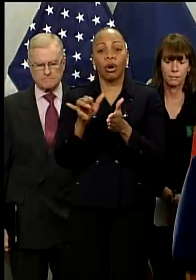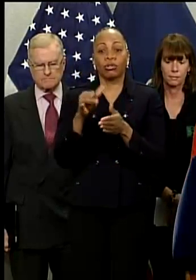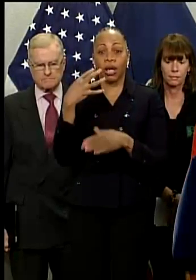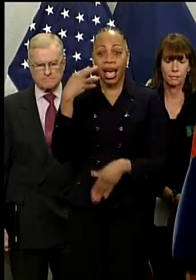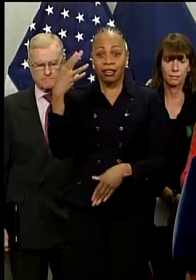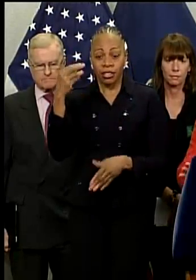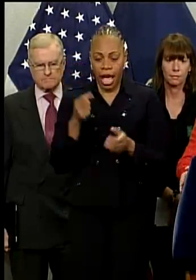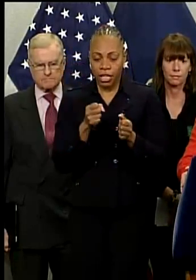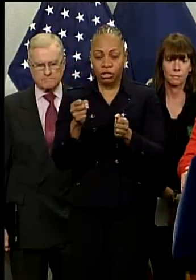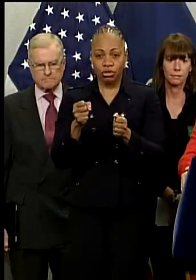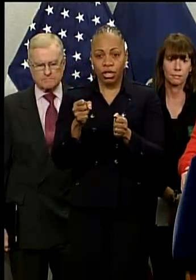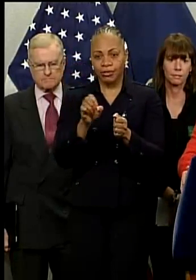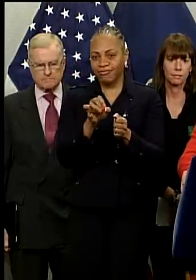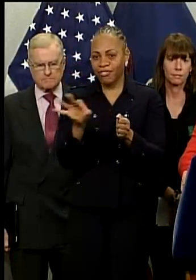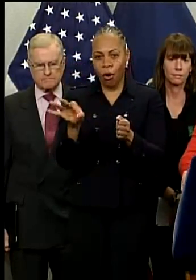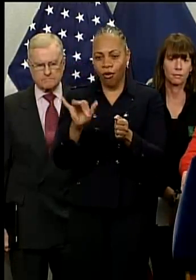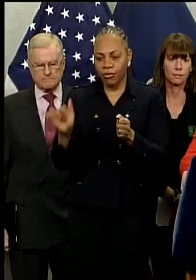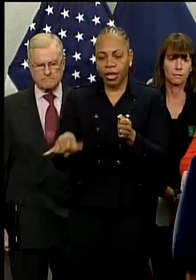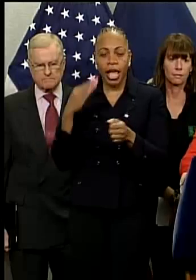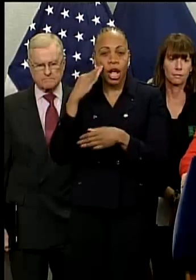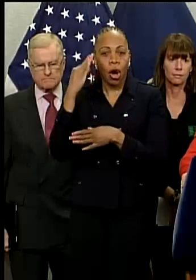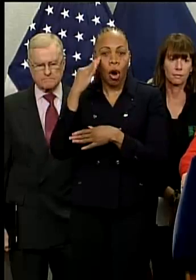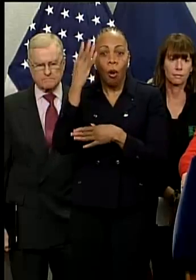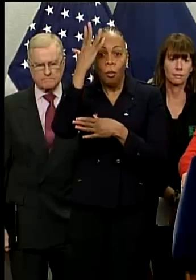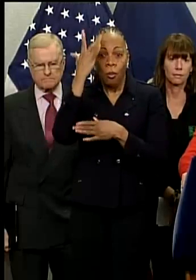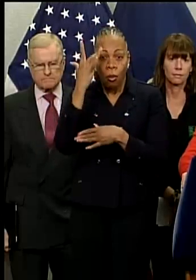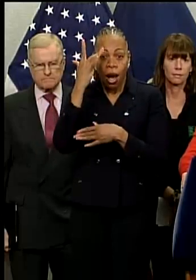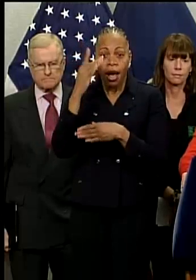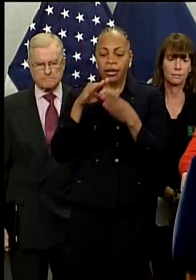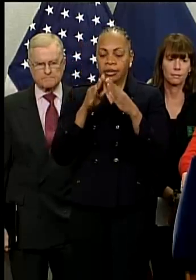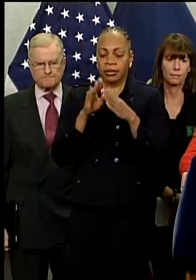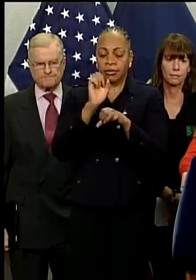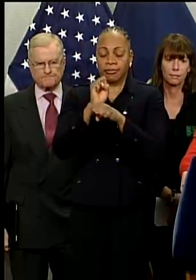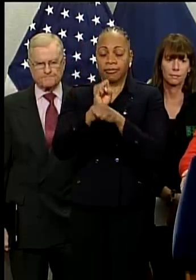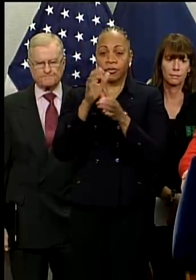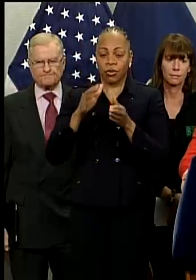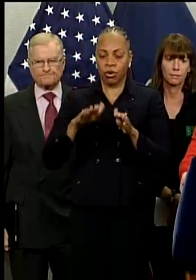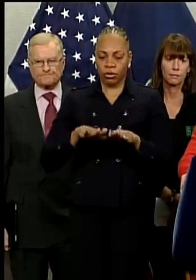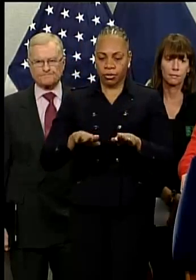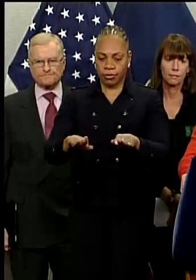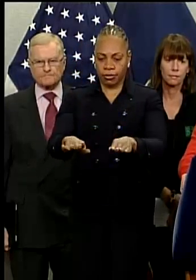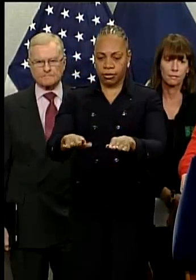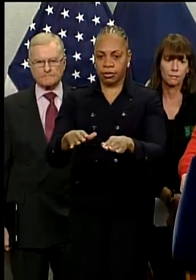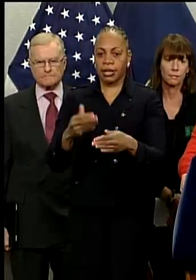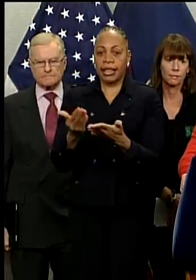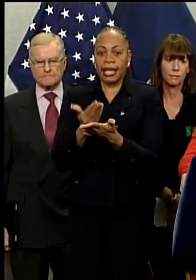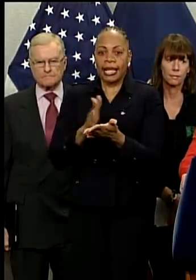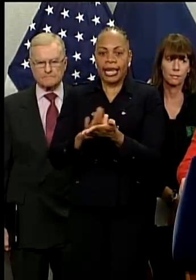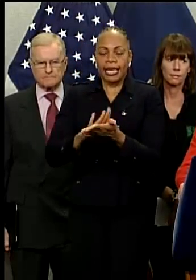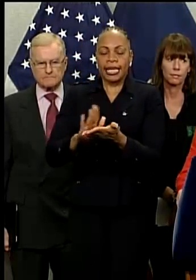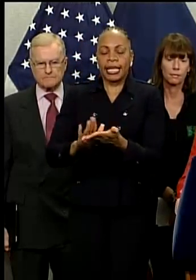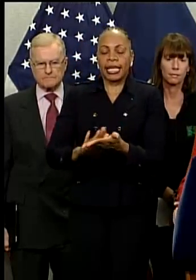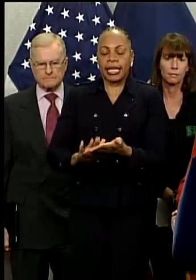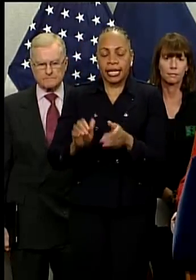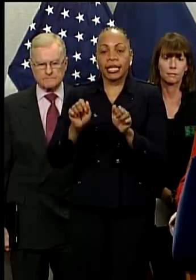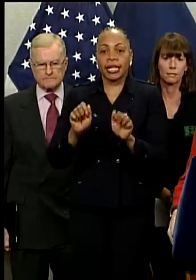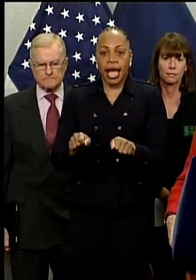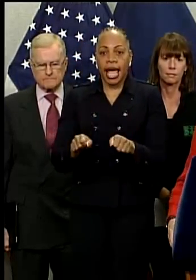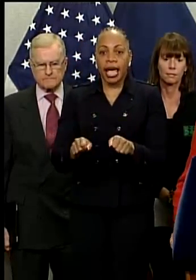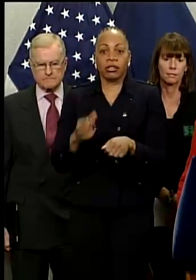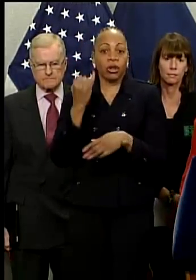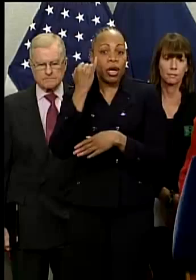make it easier for city workers to clear the streets of snow so that emergency vehicles can use them. And any vehicles found to be